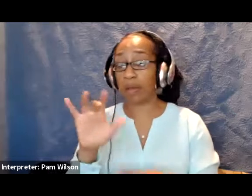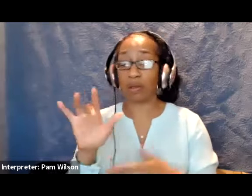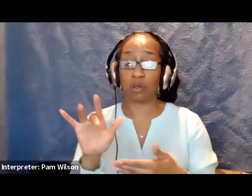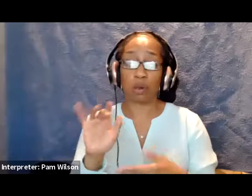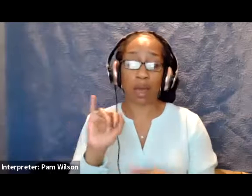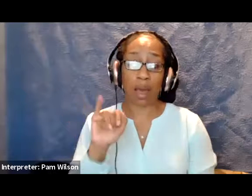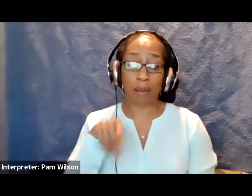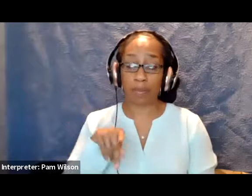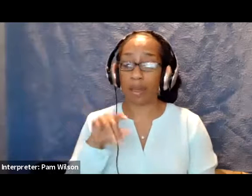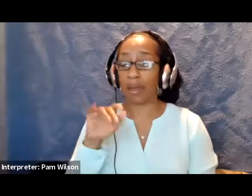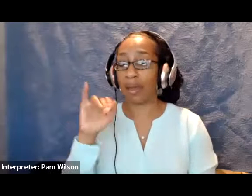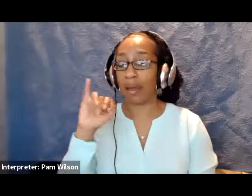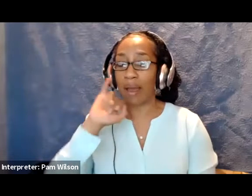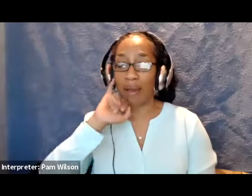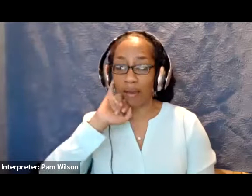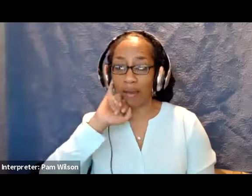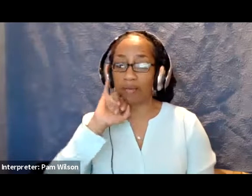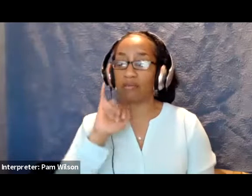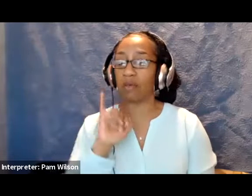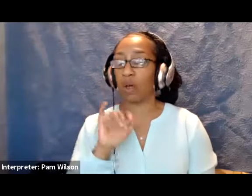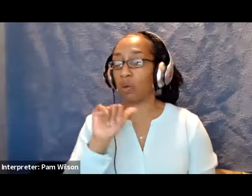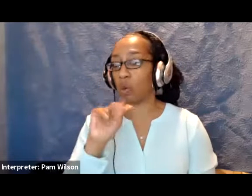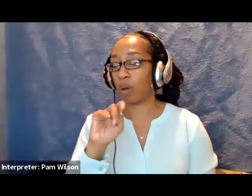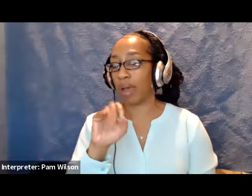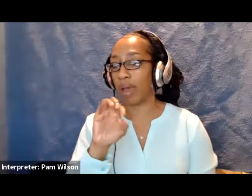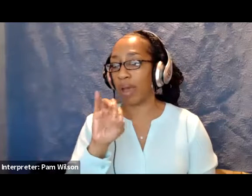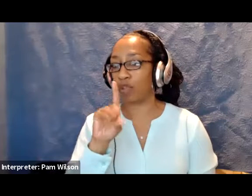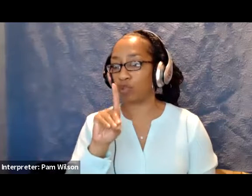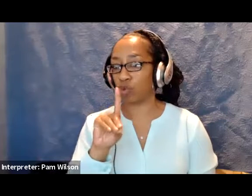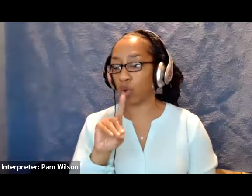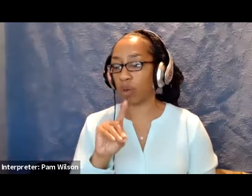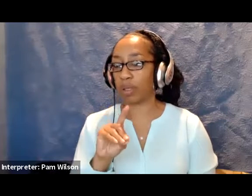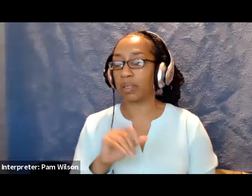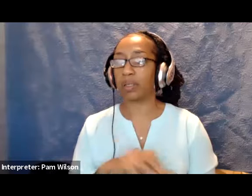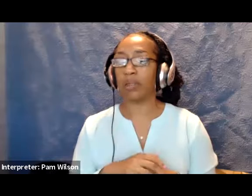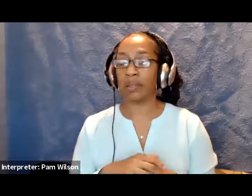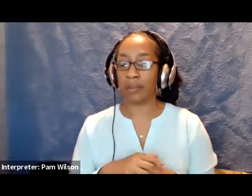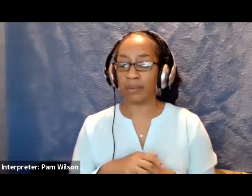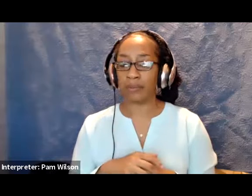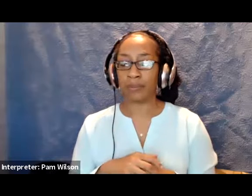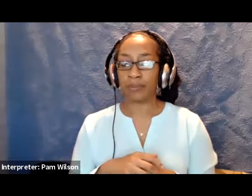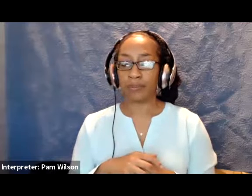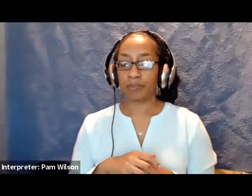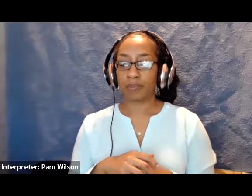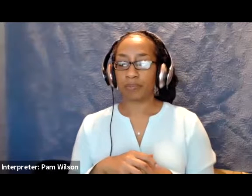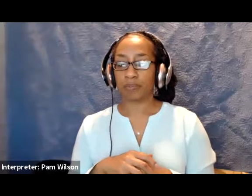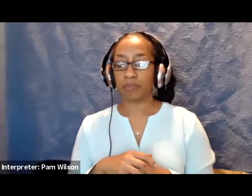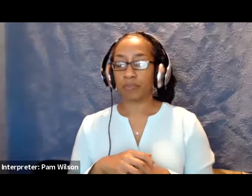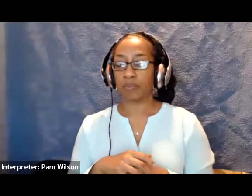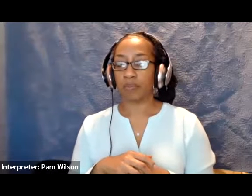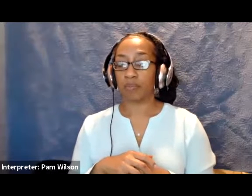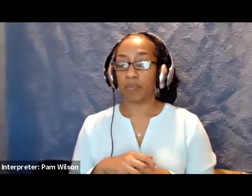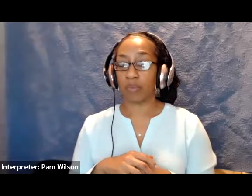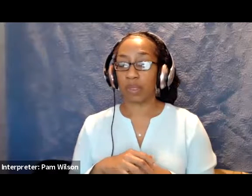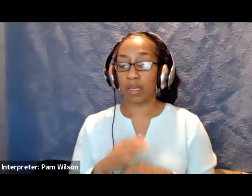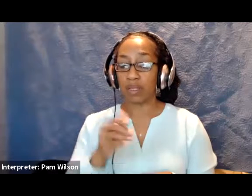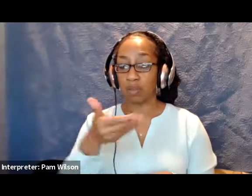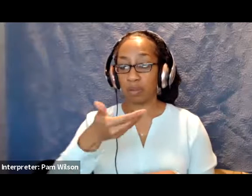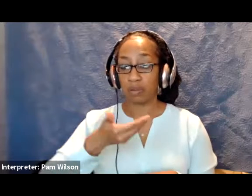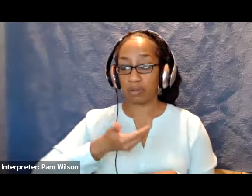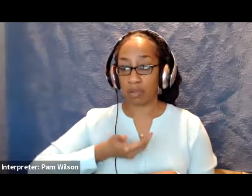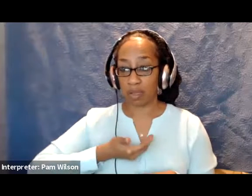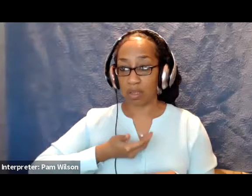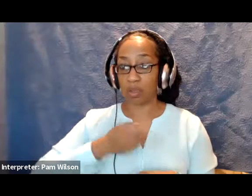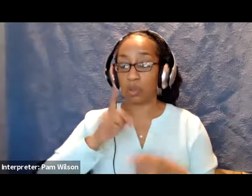Android. Okay. And again, this is from inviting panelists to a